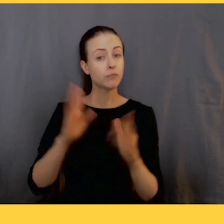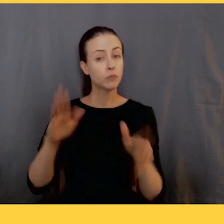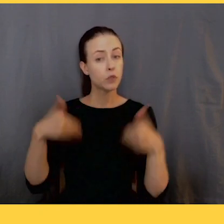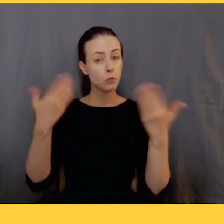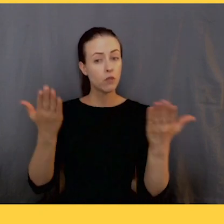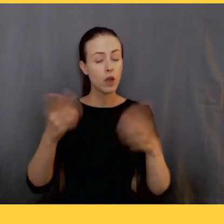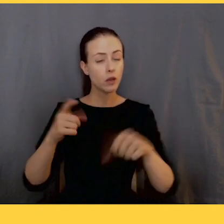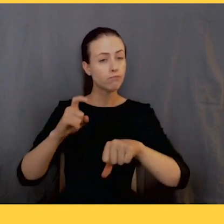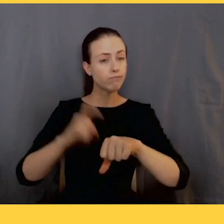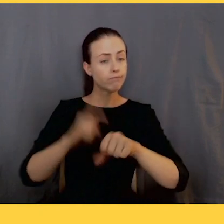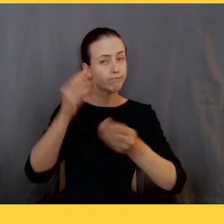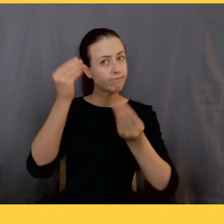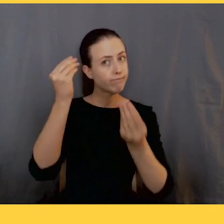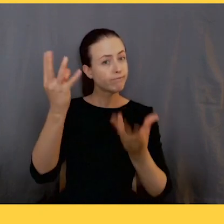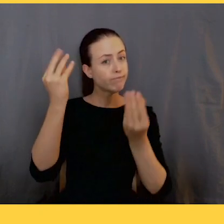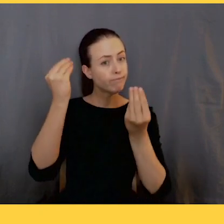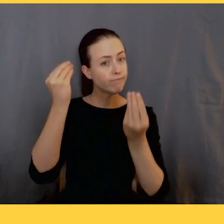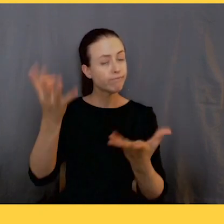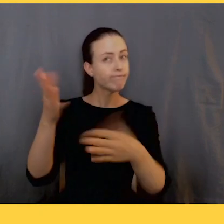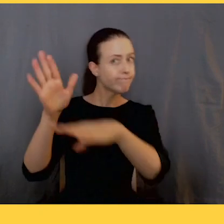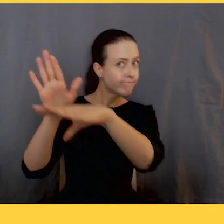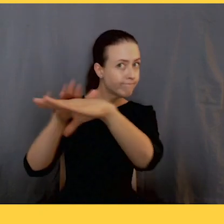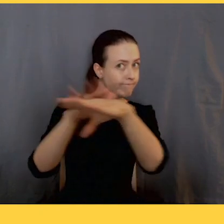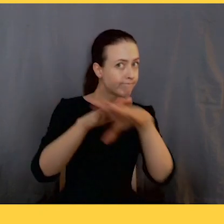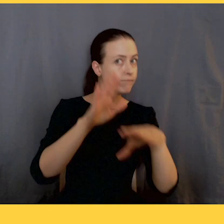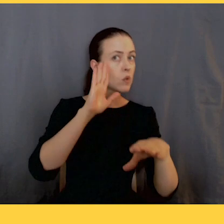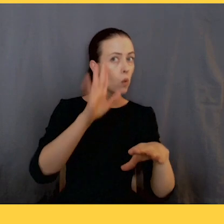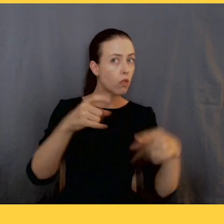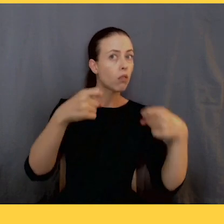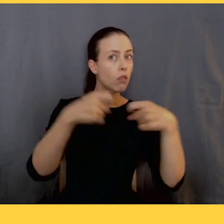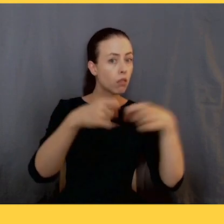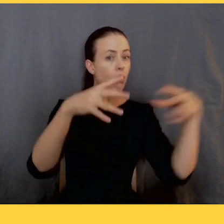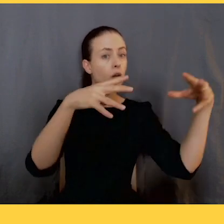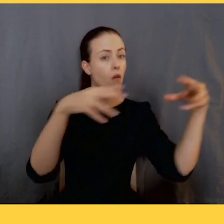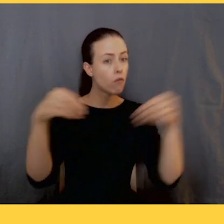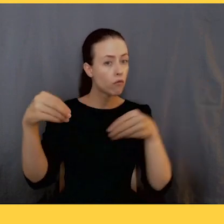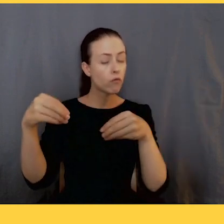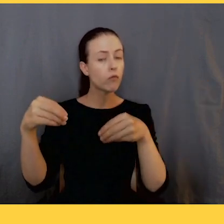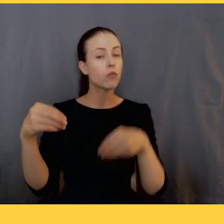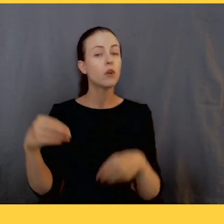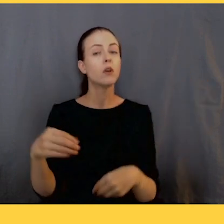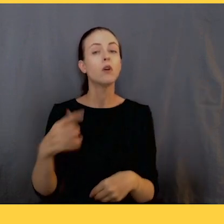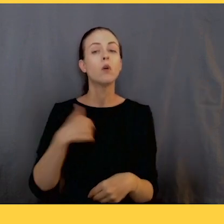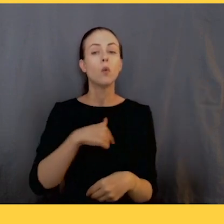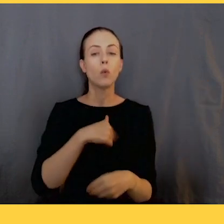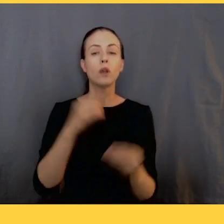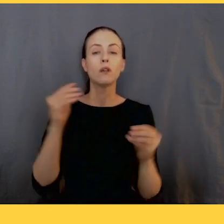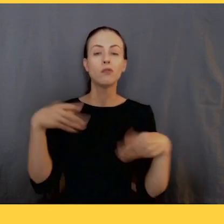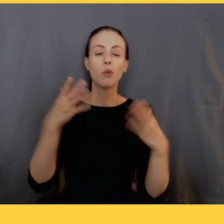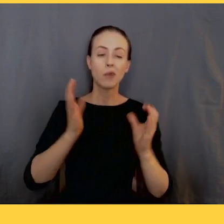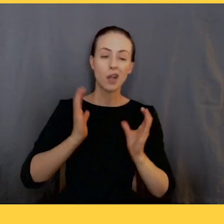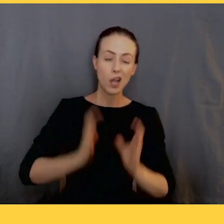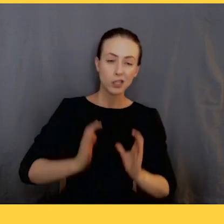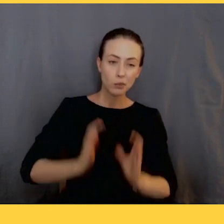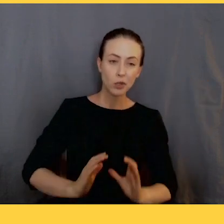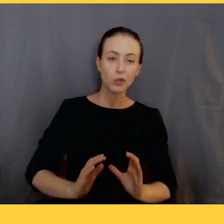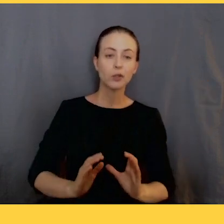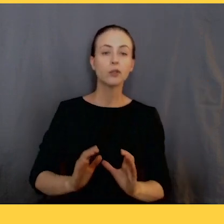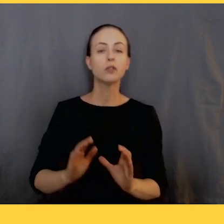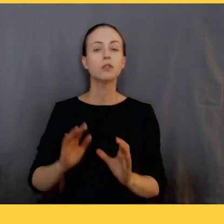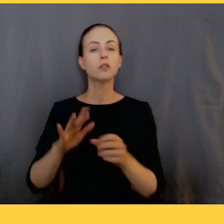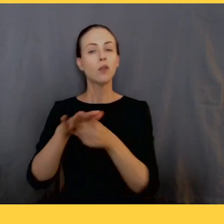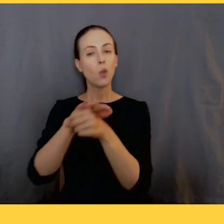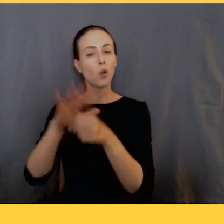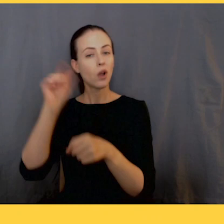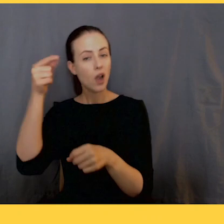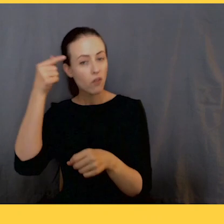provide timely notification to potentially impacted customers, local governments, public safety agencies, and California State